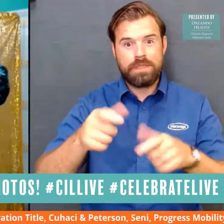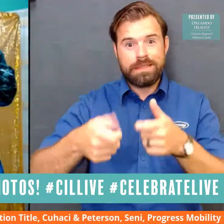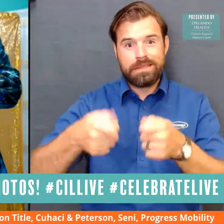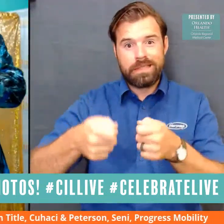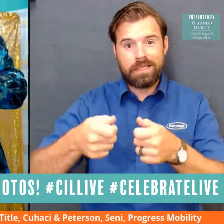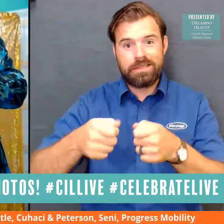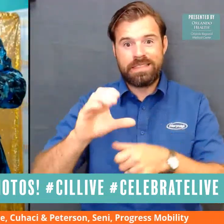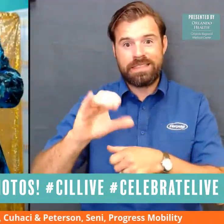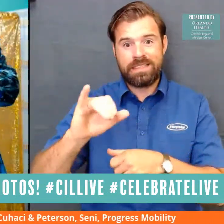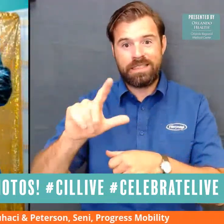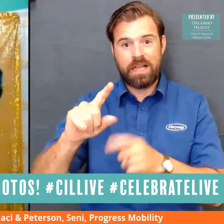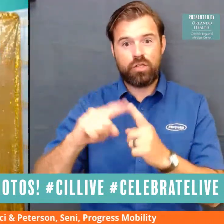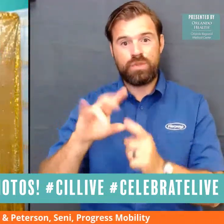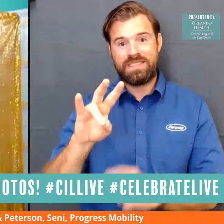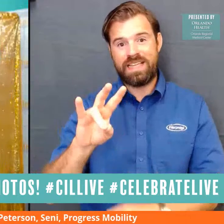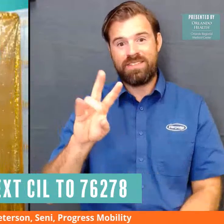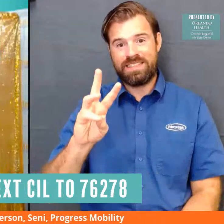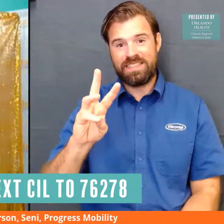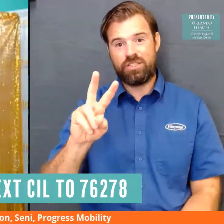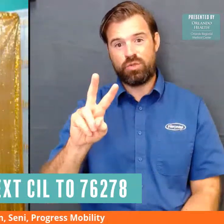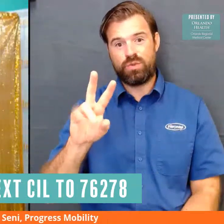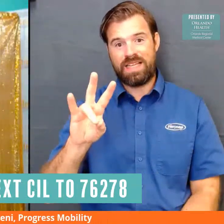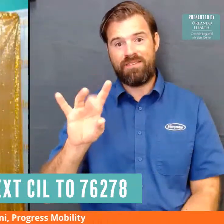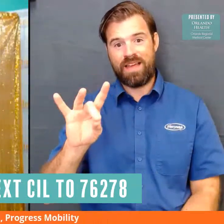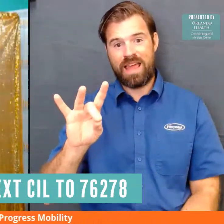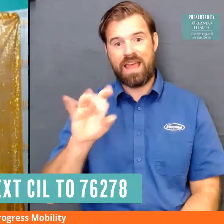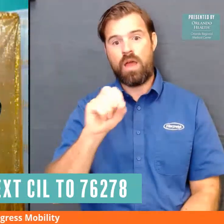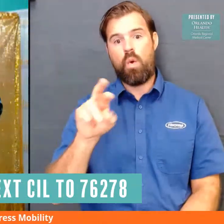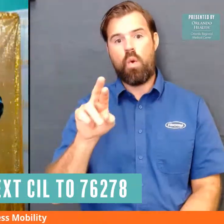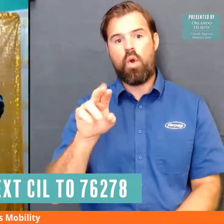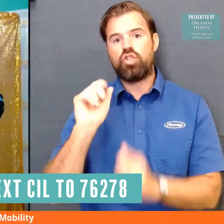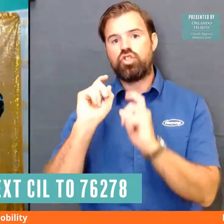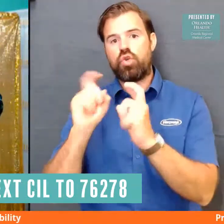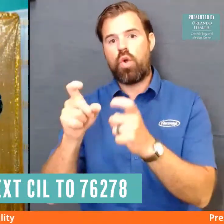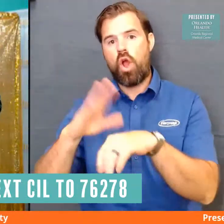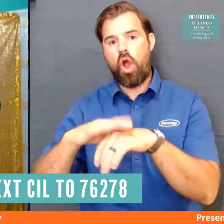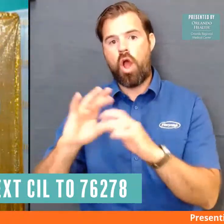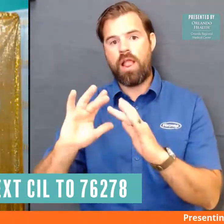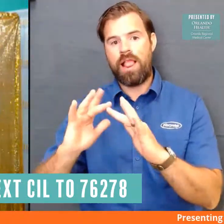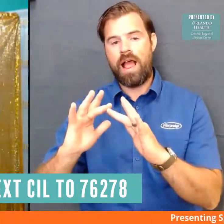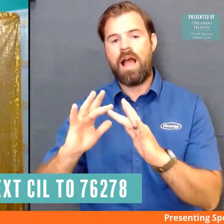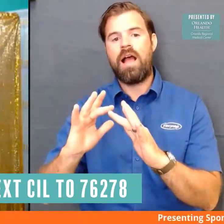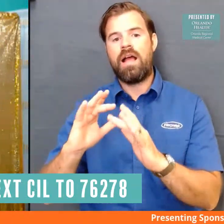texting CIL to 76278 or donating online at